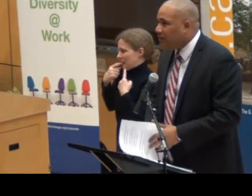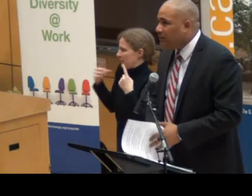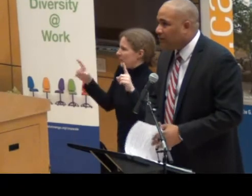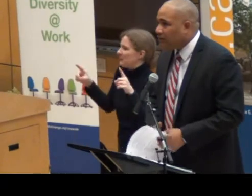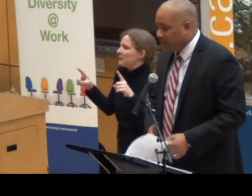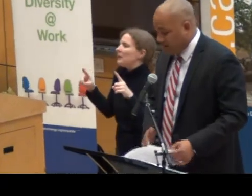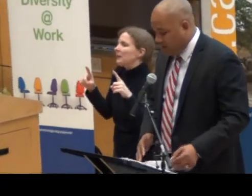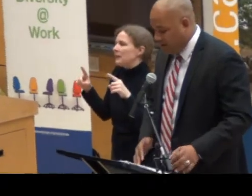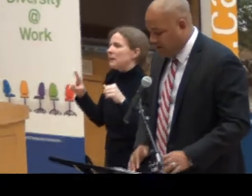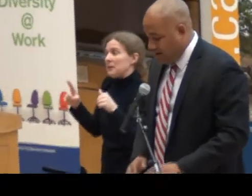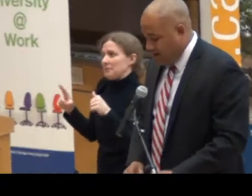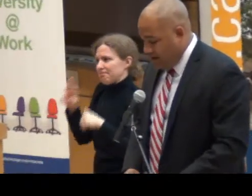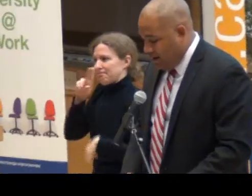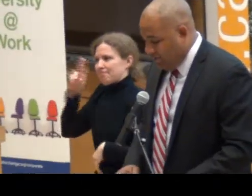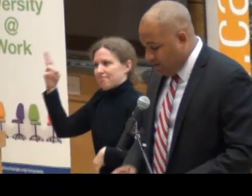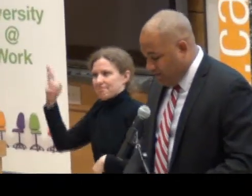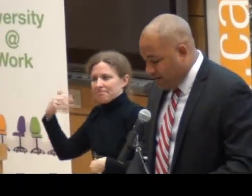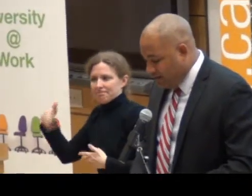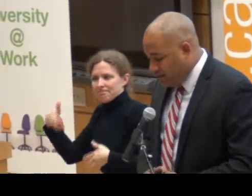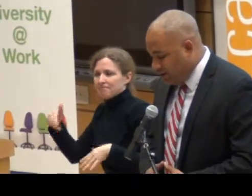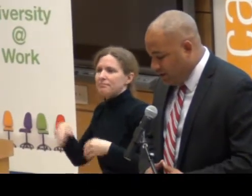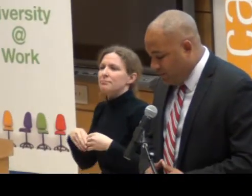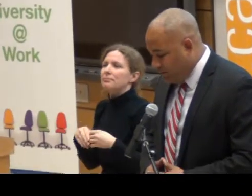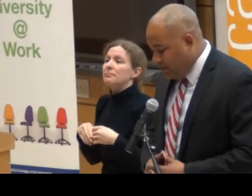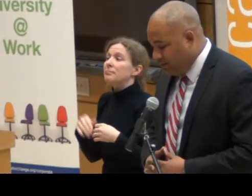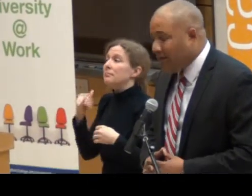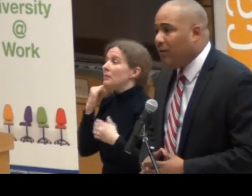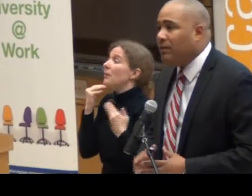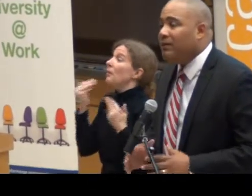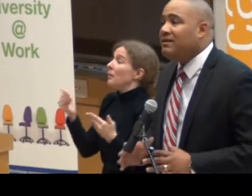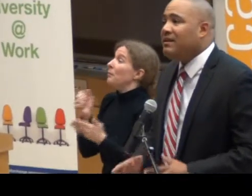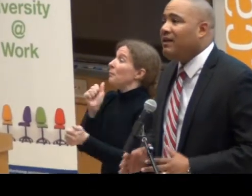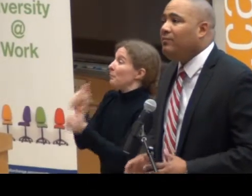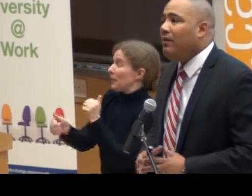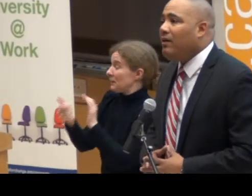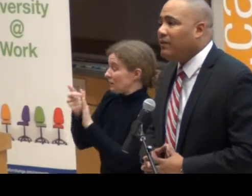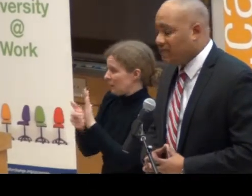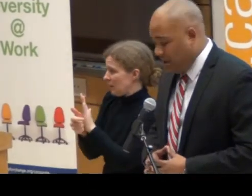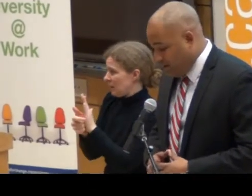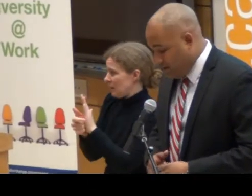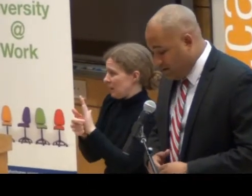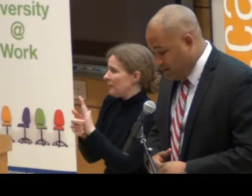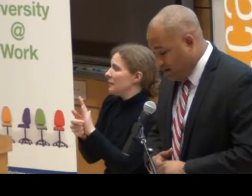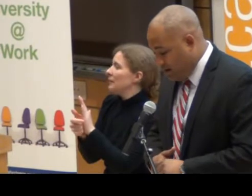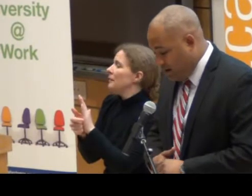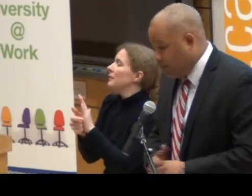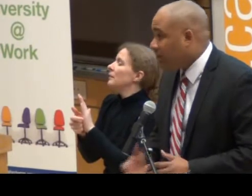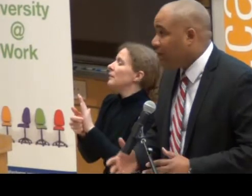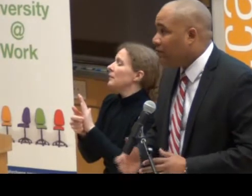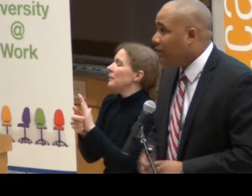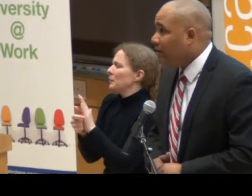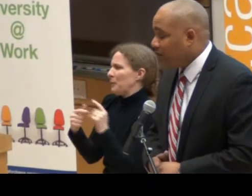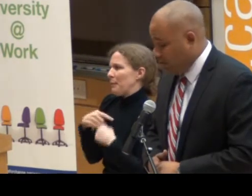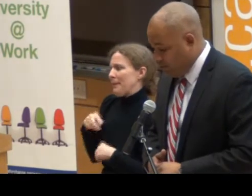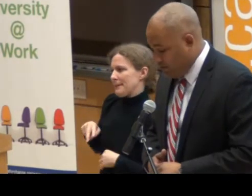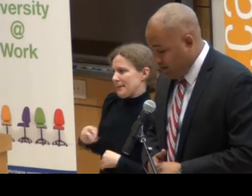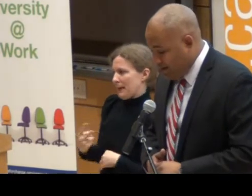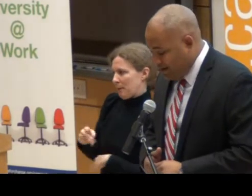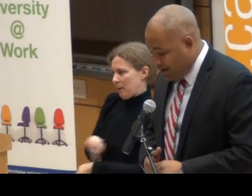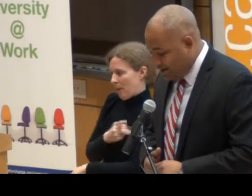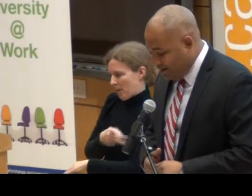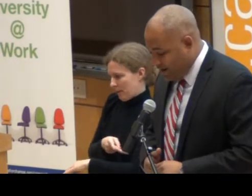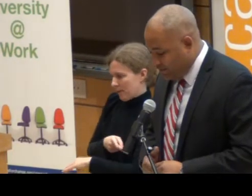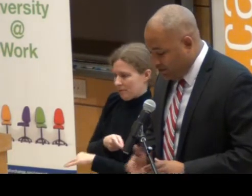is really the first of its kind. And if it's passed, Ontario would be the second province or territory in this